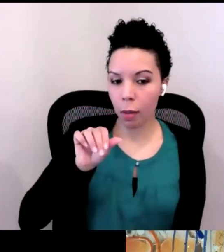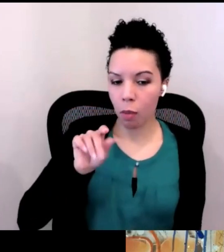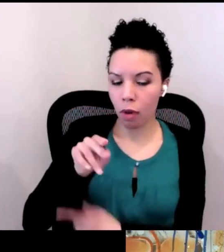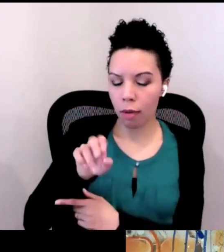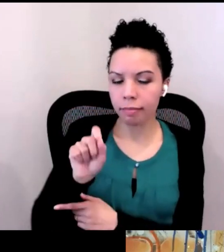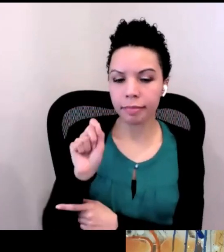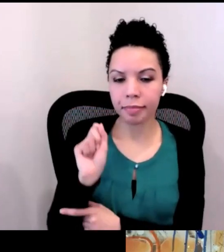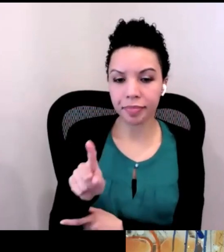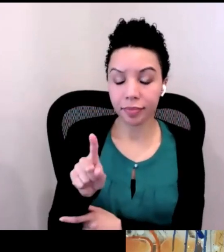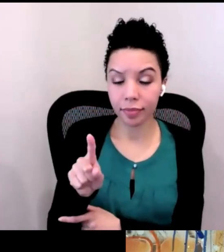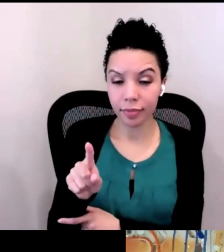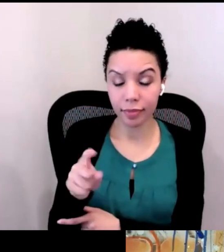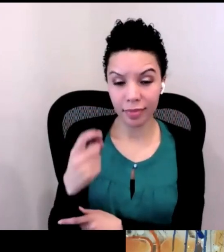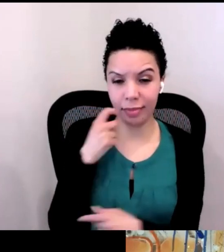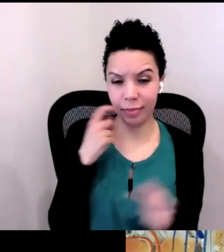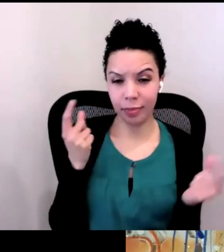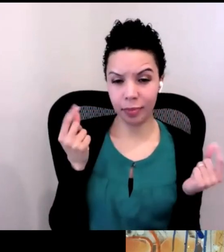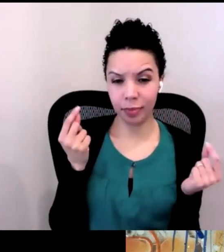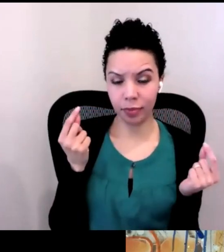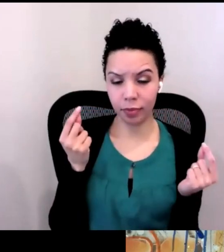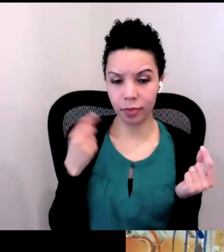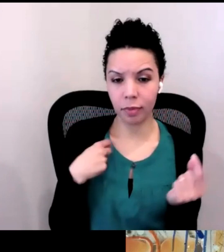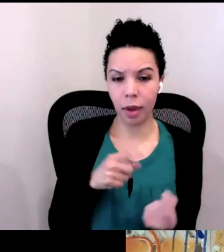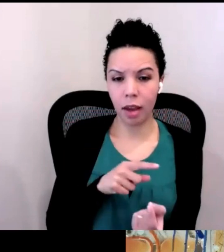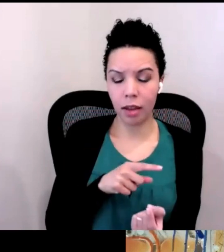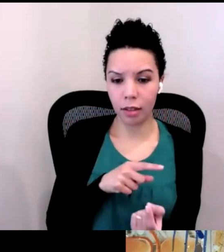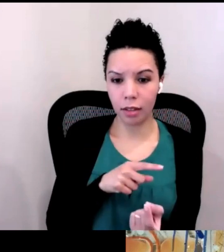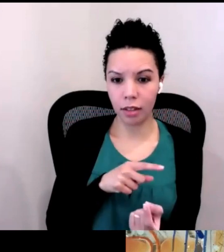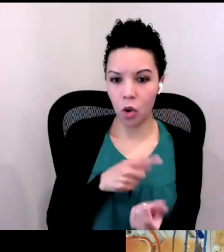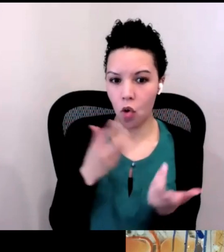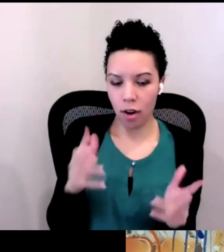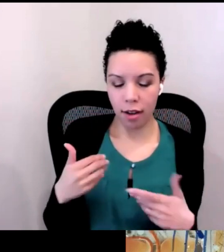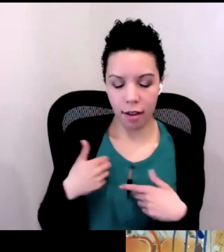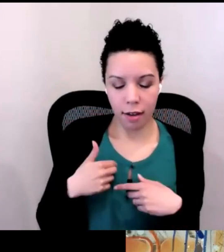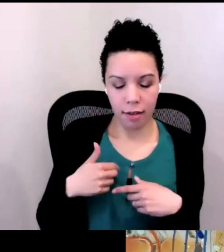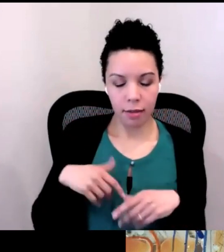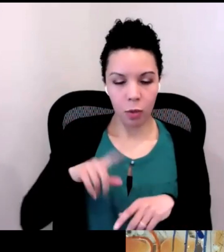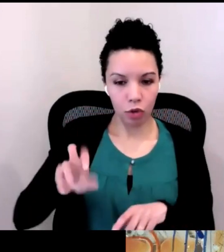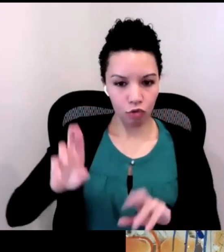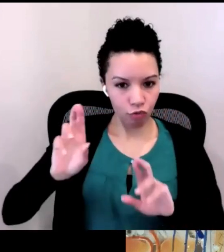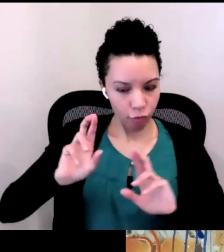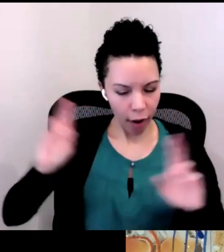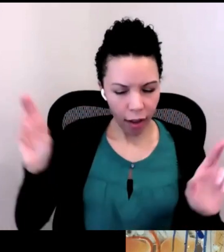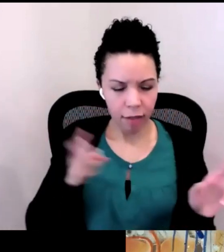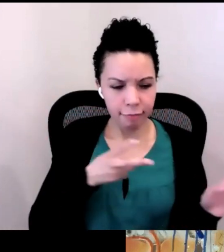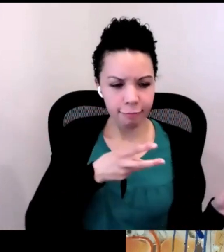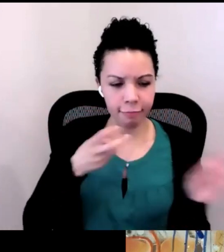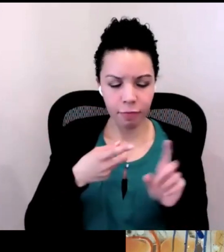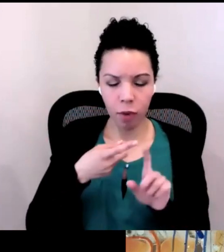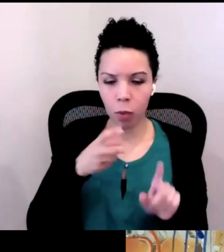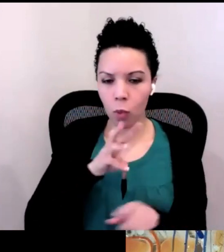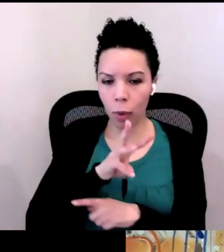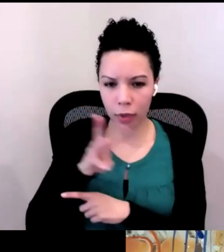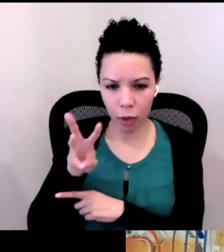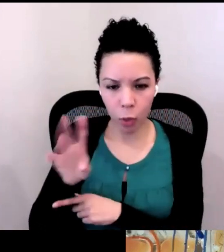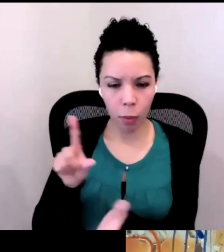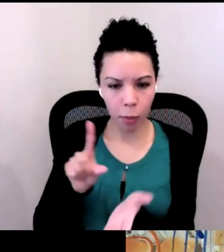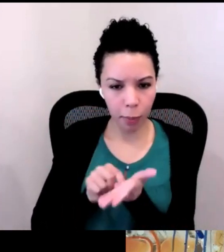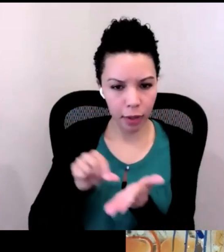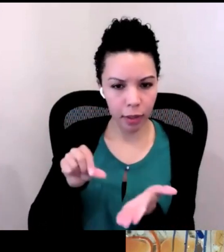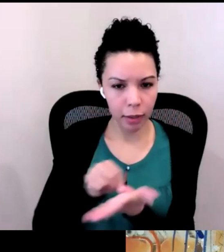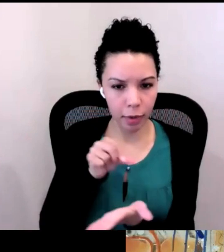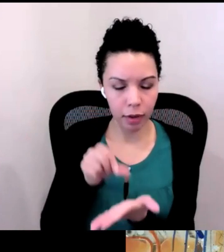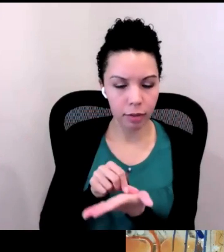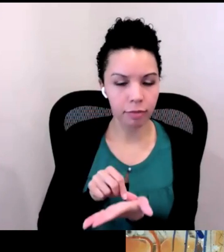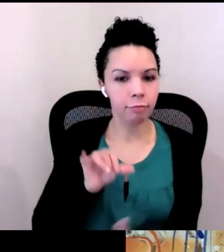that what we just did, that I came to you with a question coming out of your website, out of your press page. When